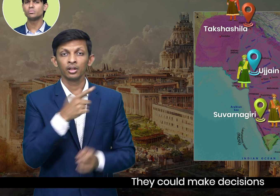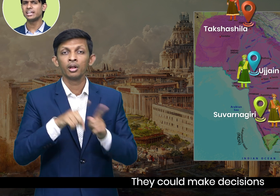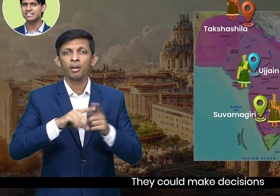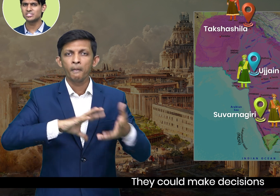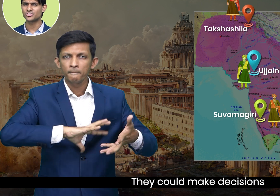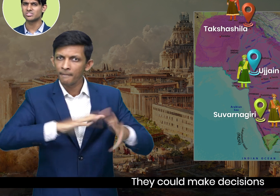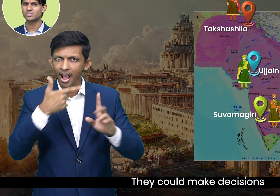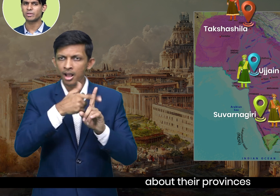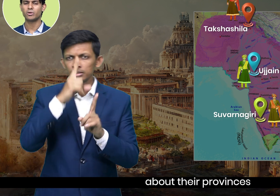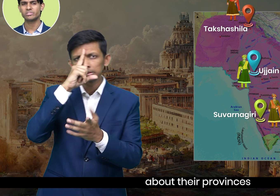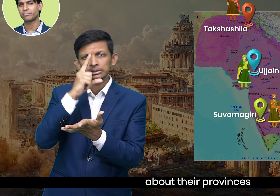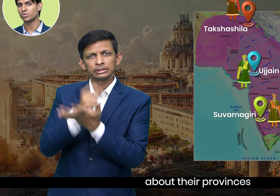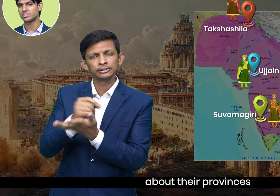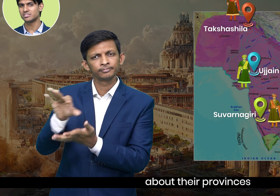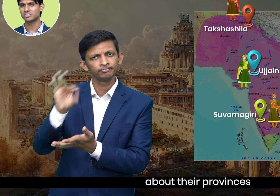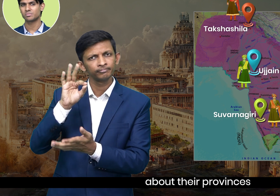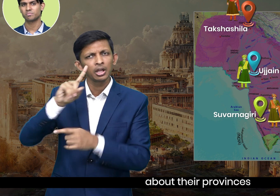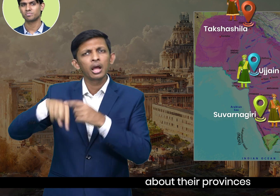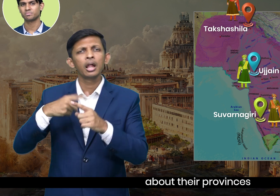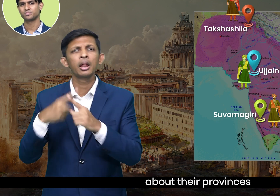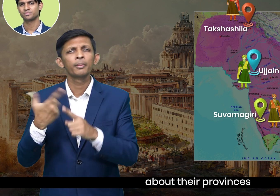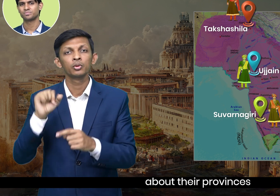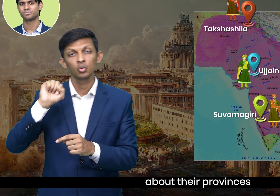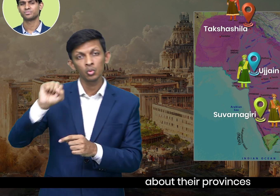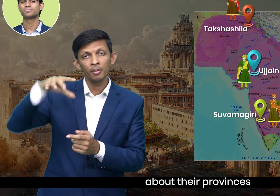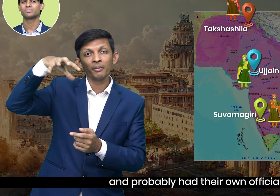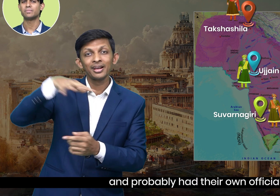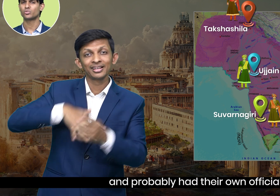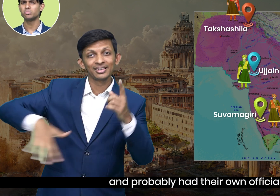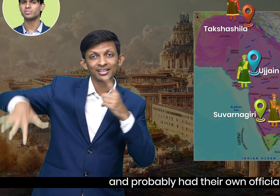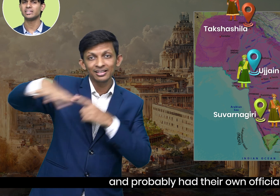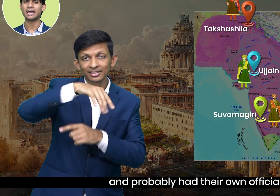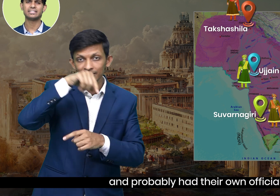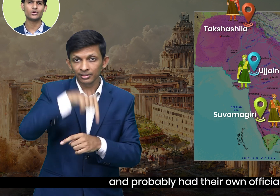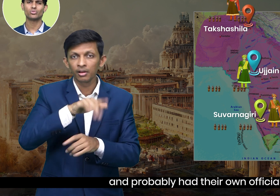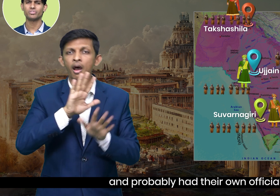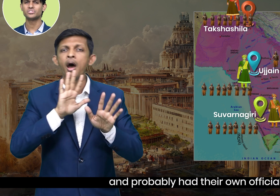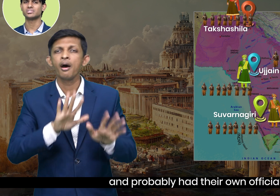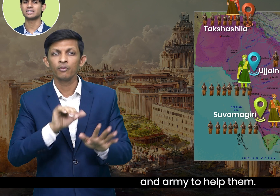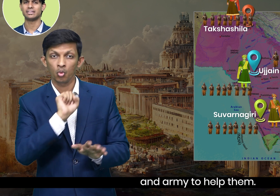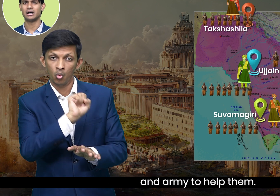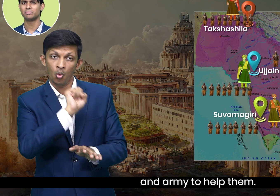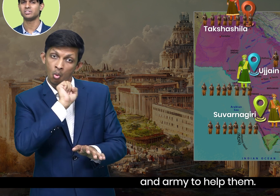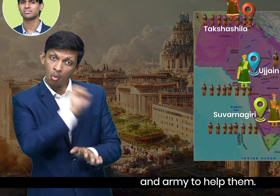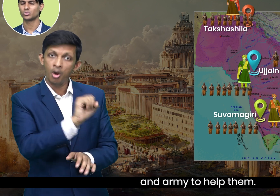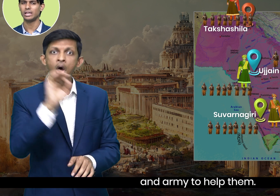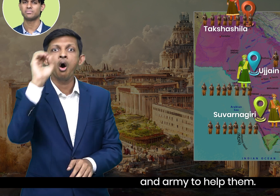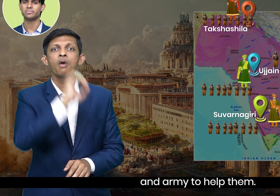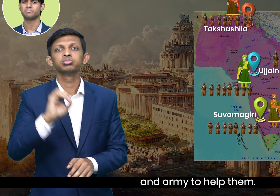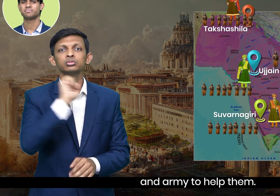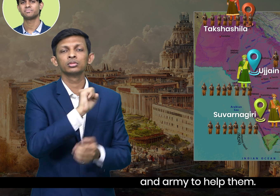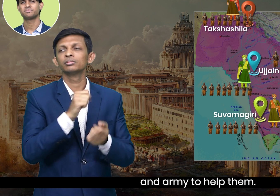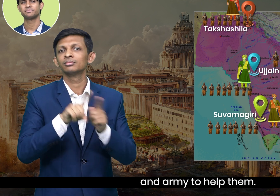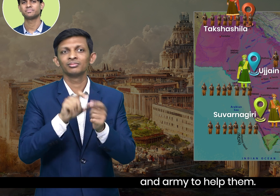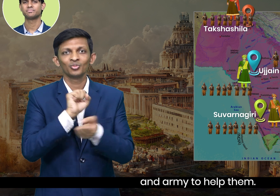They could make decisions about their provinces and probably had their own officials and armies to help